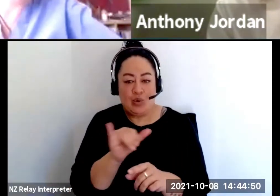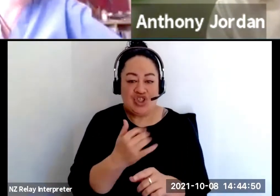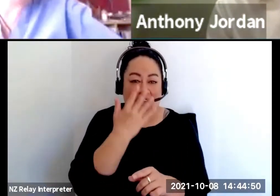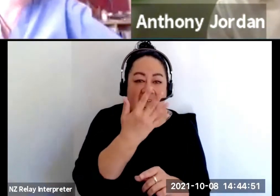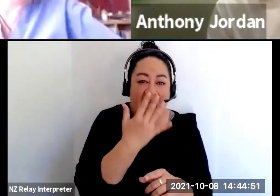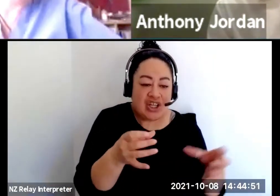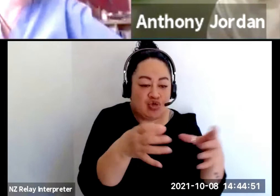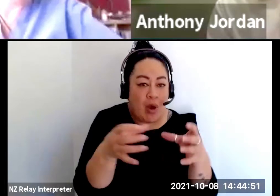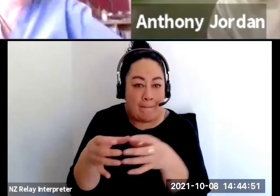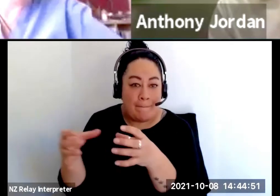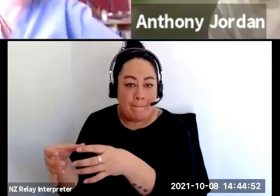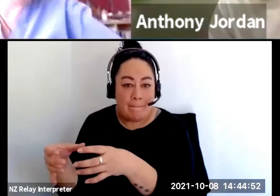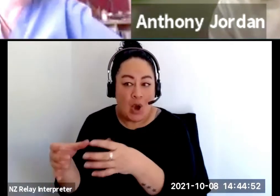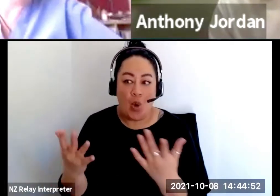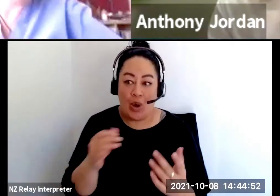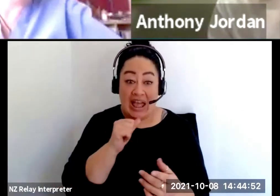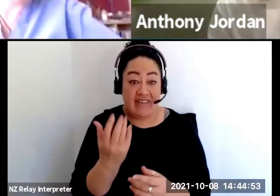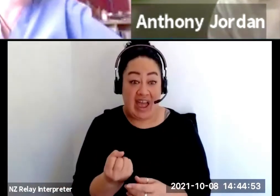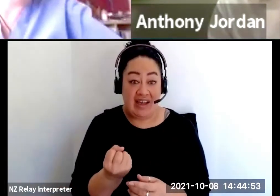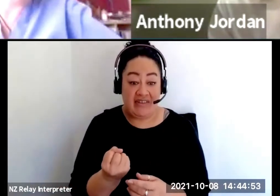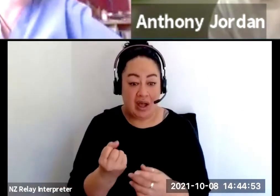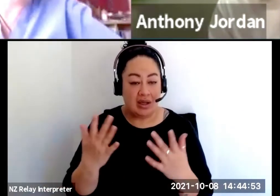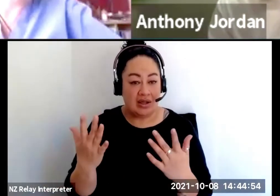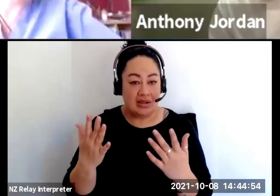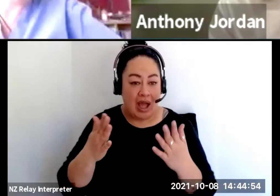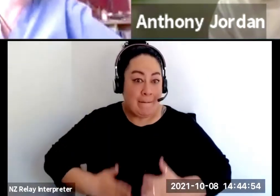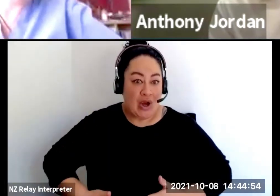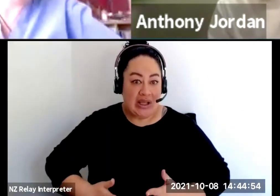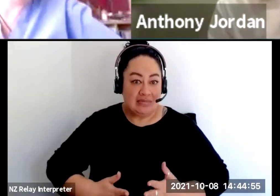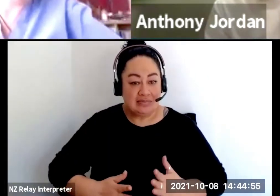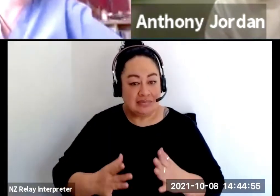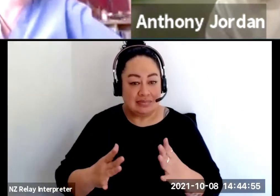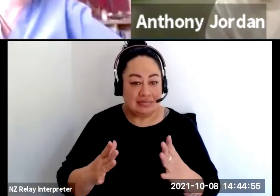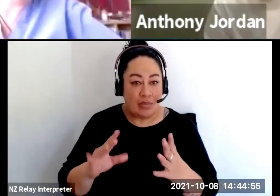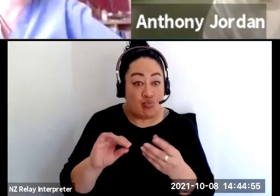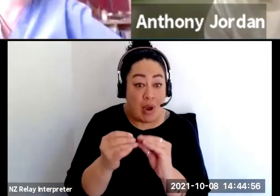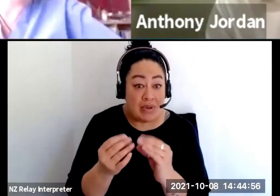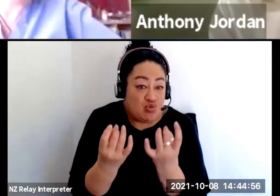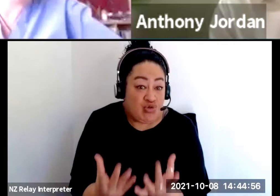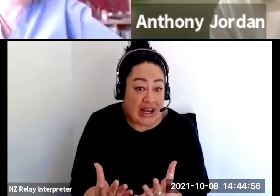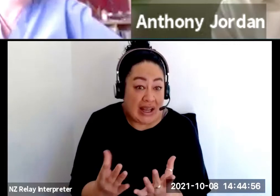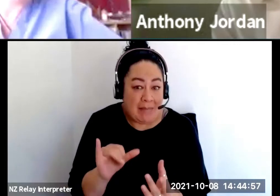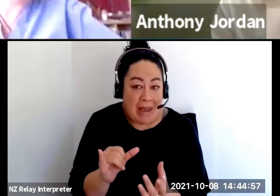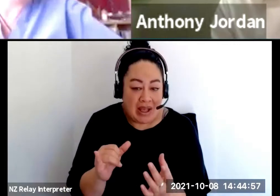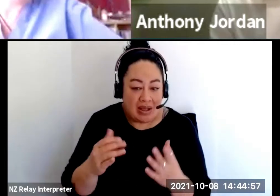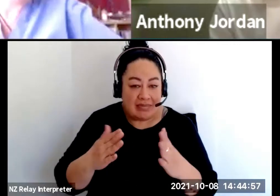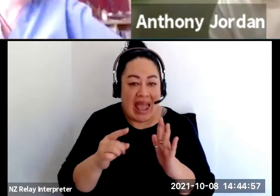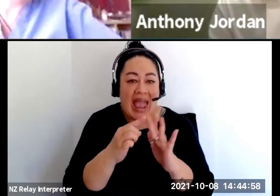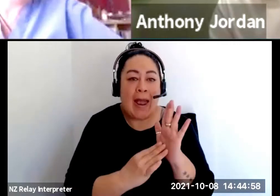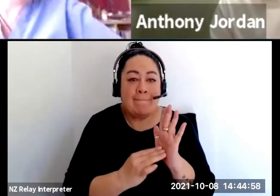mean your immune system is likely to need a memory check as well.